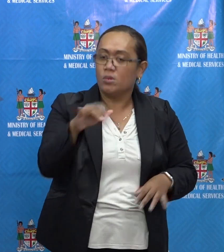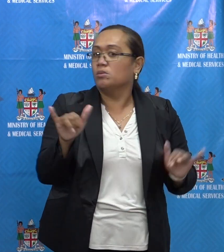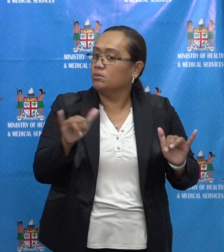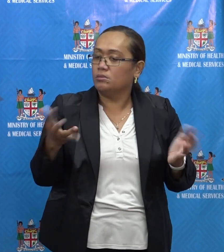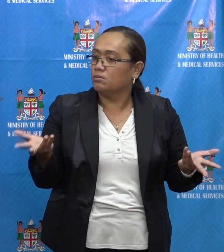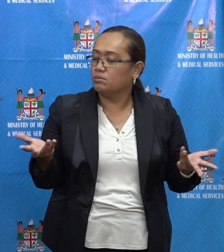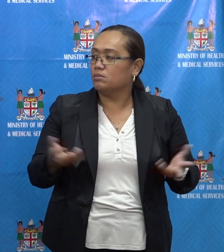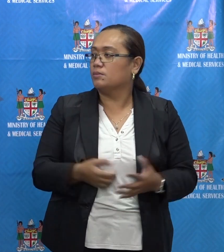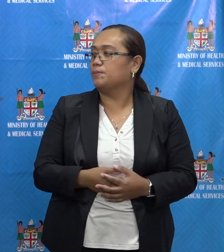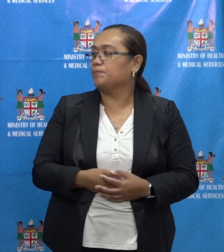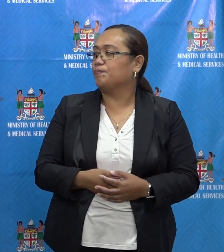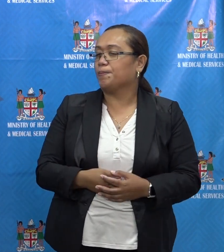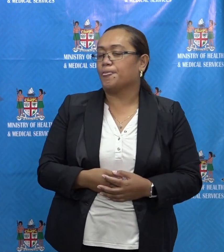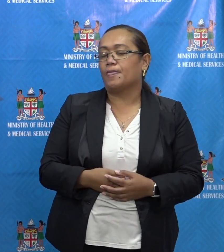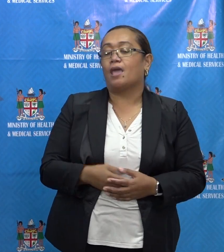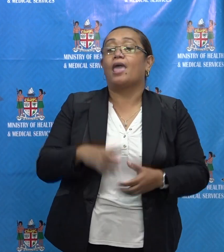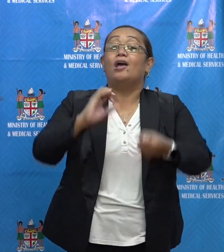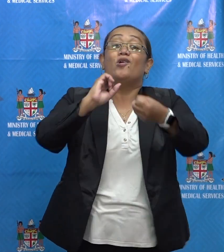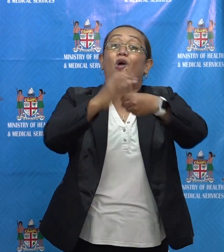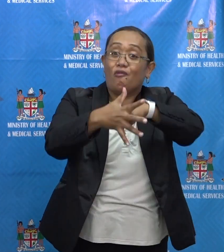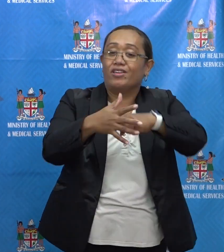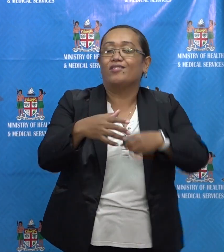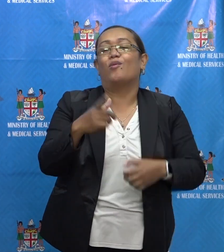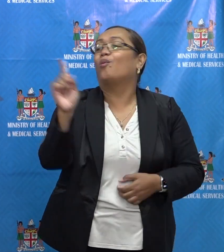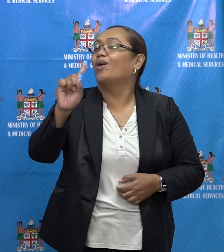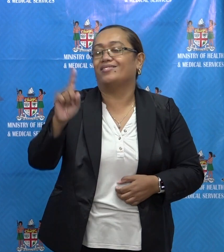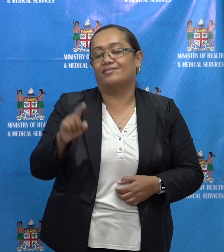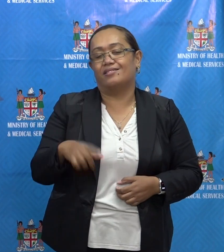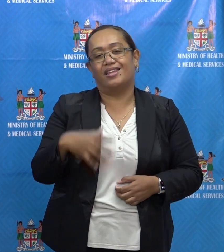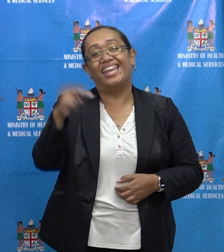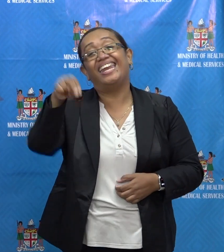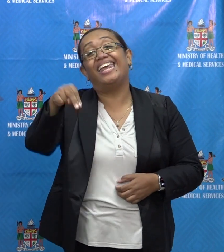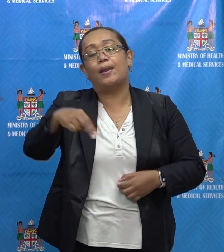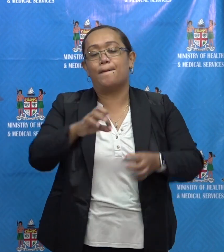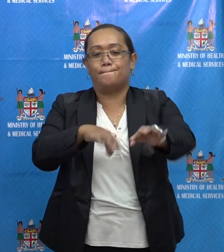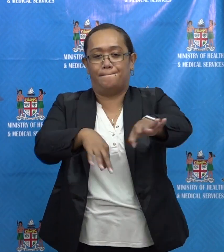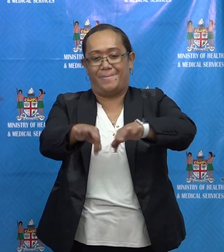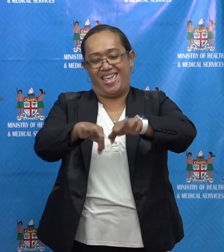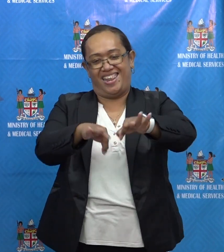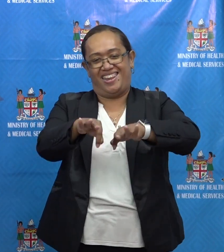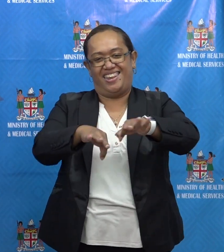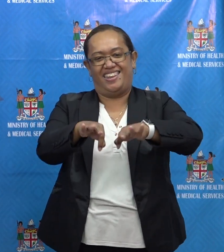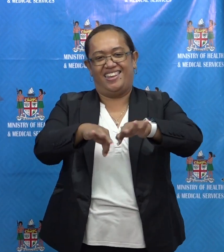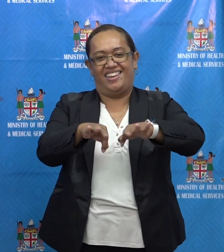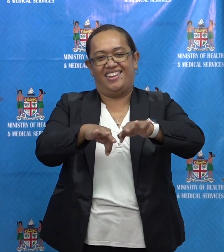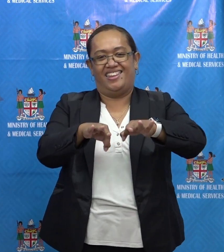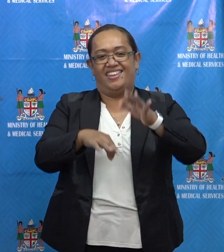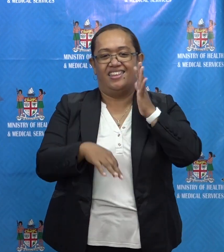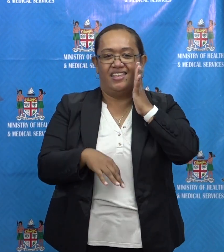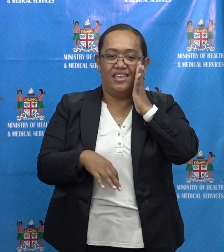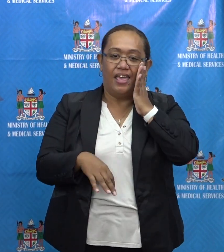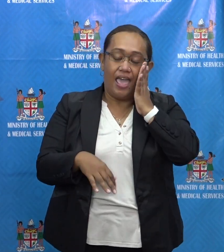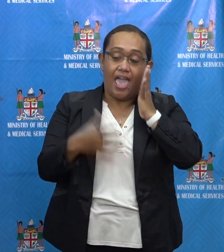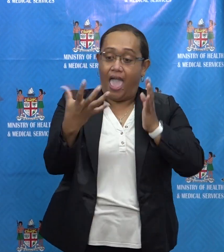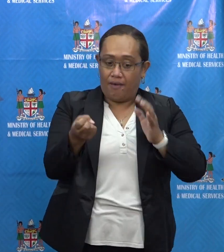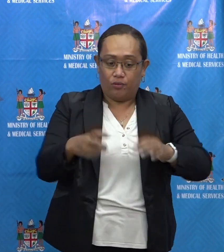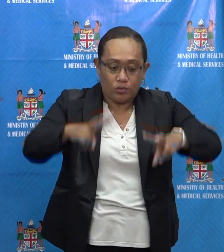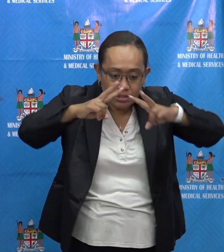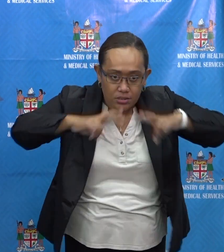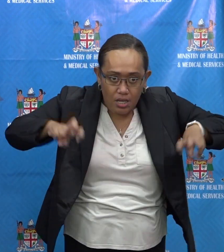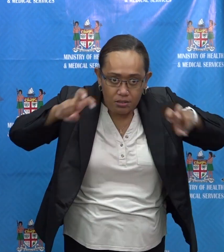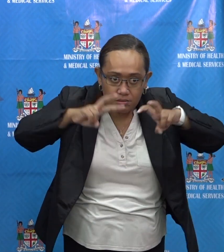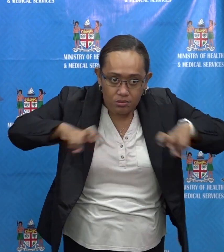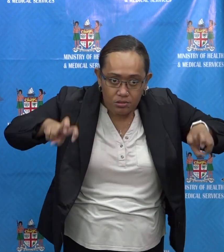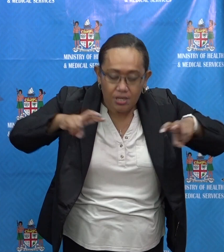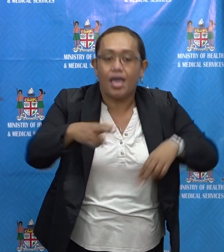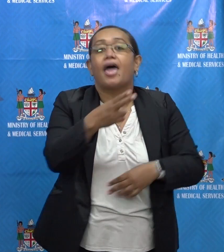the thing about dealing with the COVID-19 is that you have to plan. The plan is called what we call surge planning. There